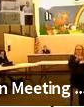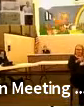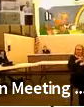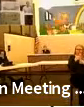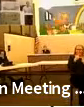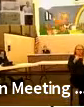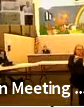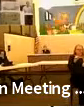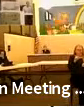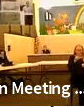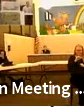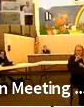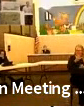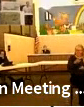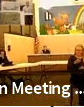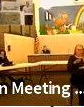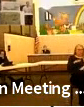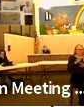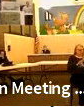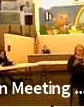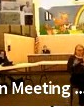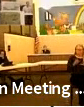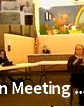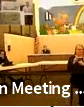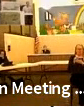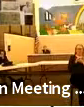really designed around that.